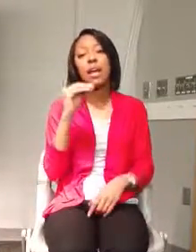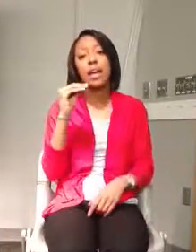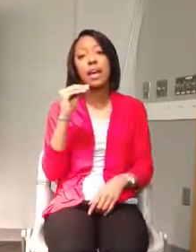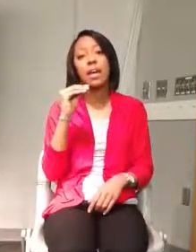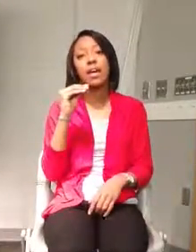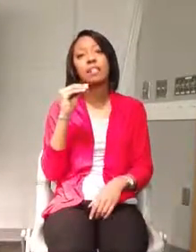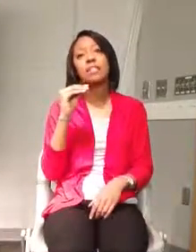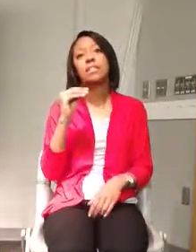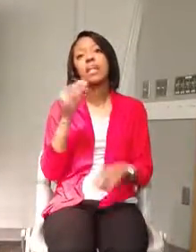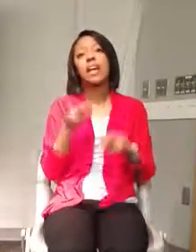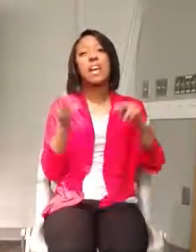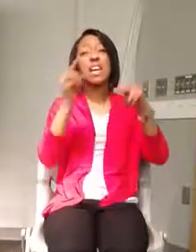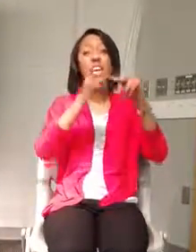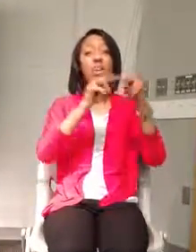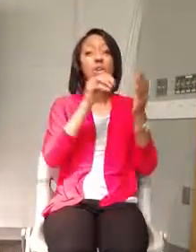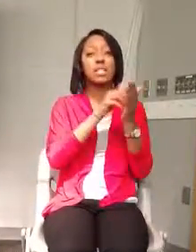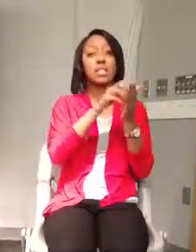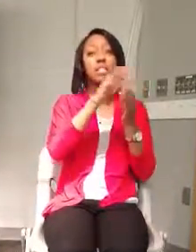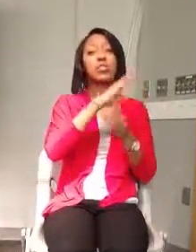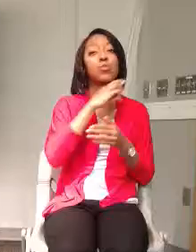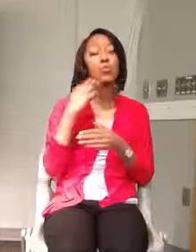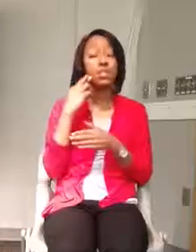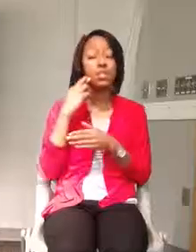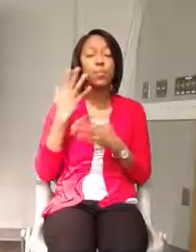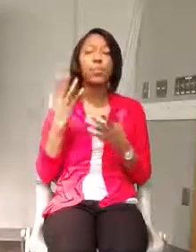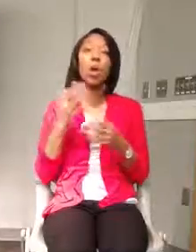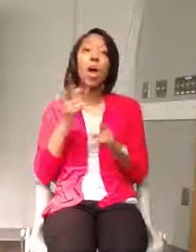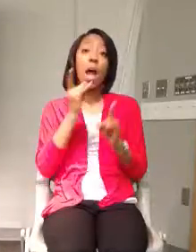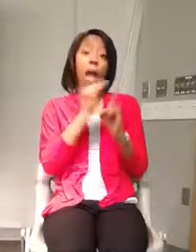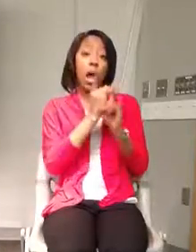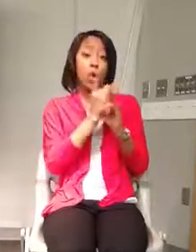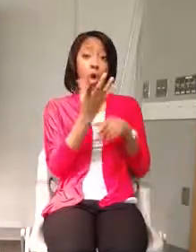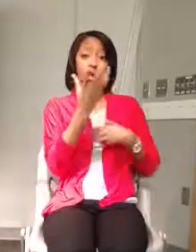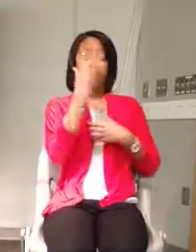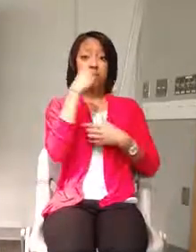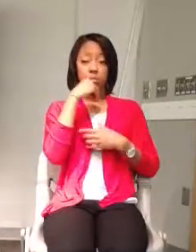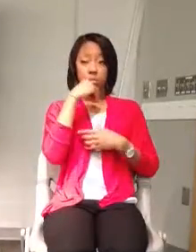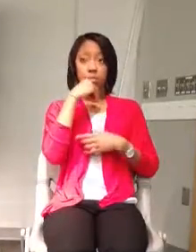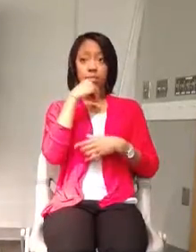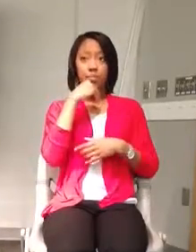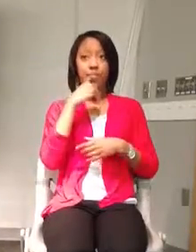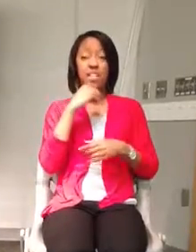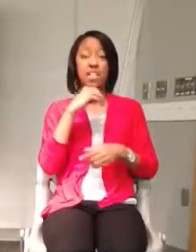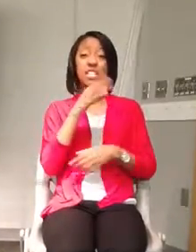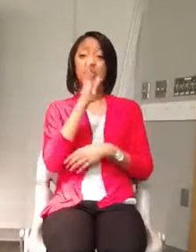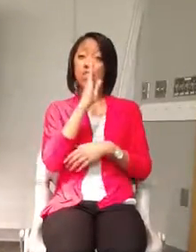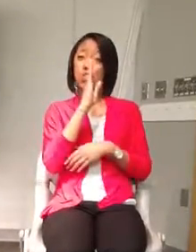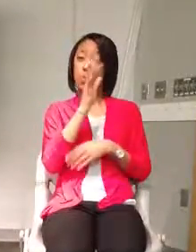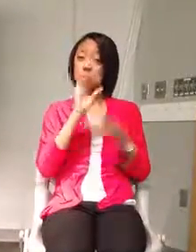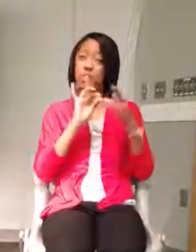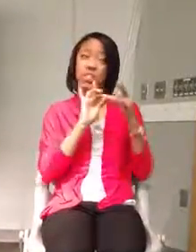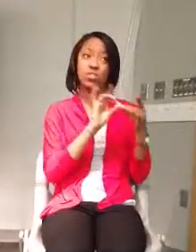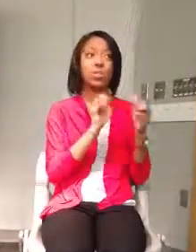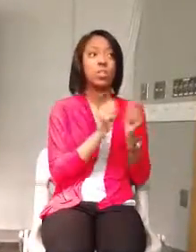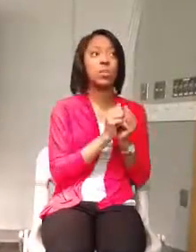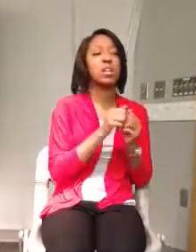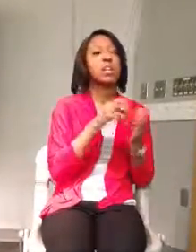risk. So alcohol consumption is directly associated with cancers of the head and neck, of the